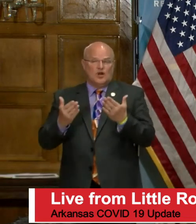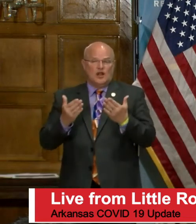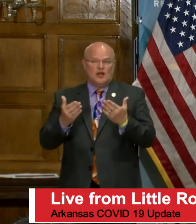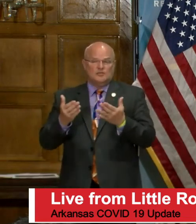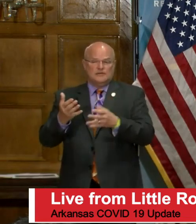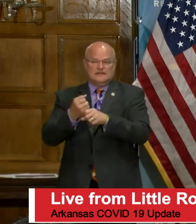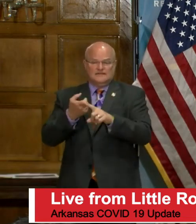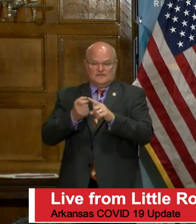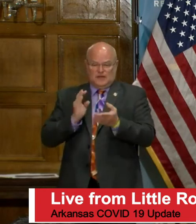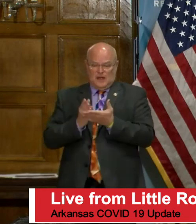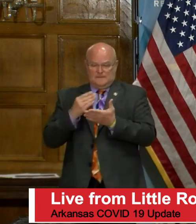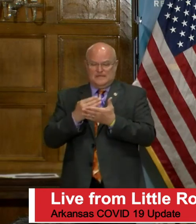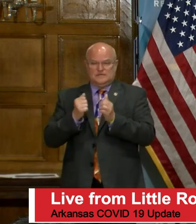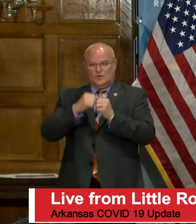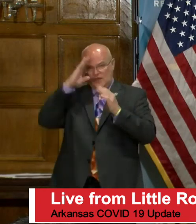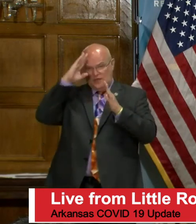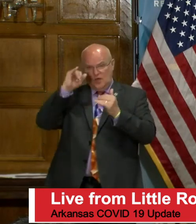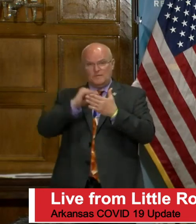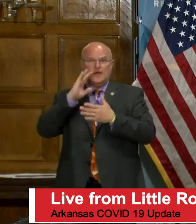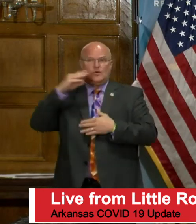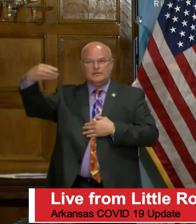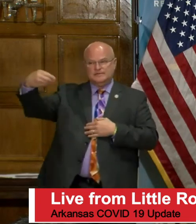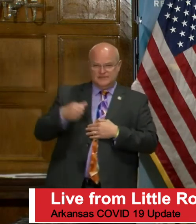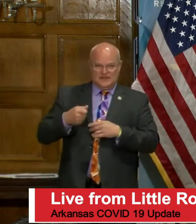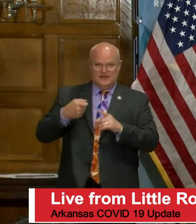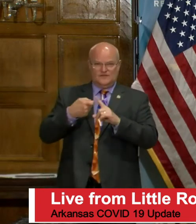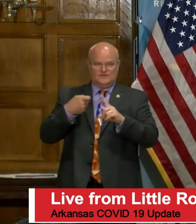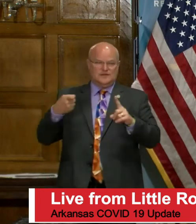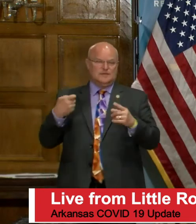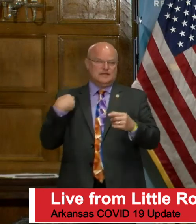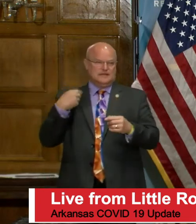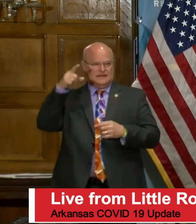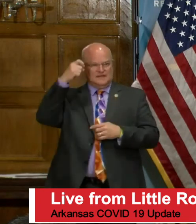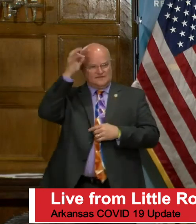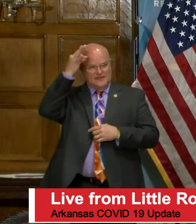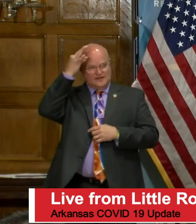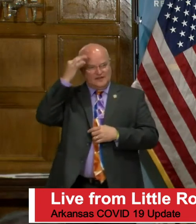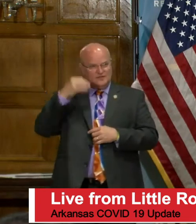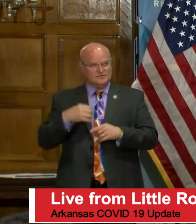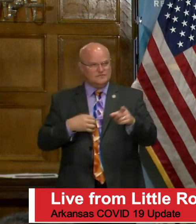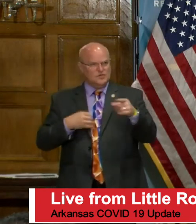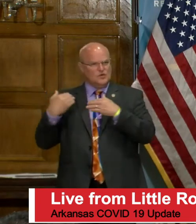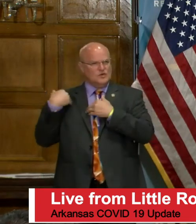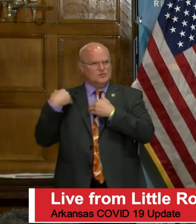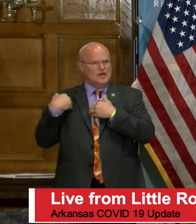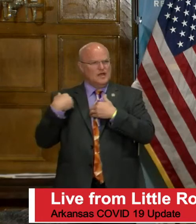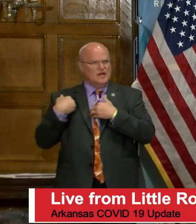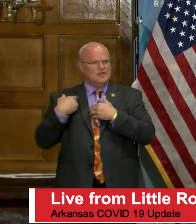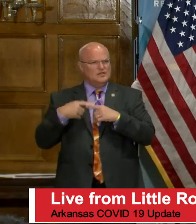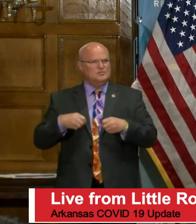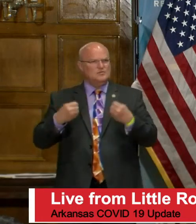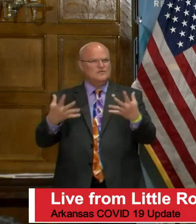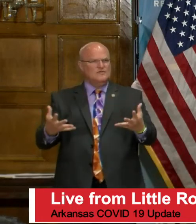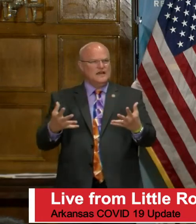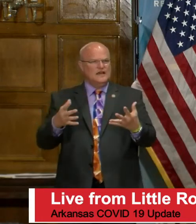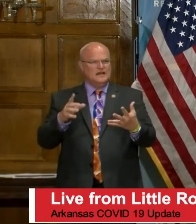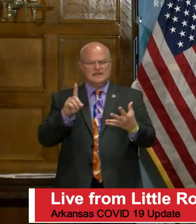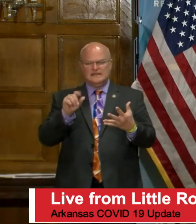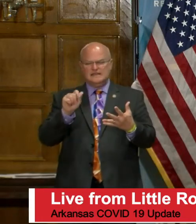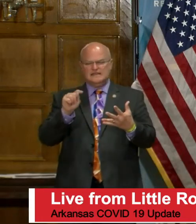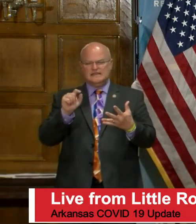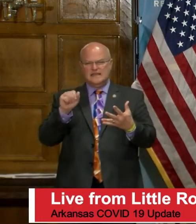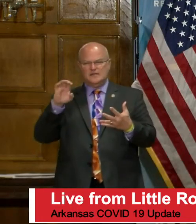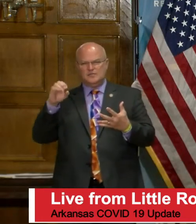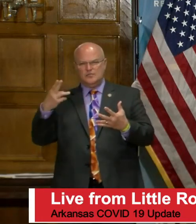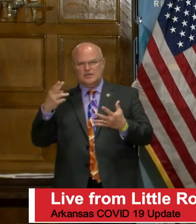that from our existing budget with hope that that will be repaid. And whose responsibility was it to prevent a data breach, the